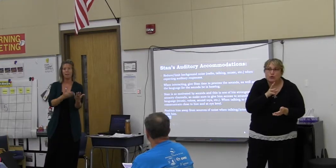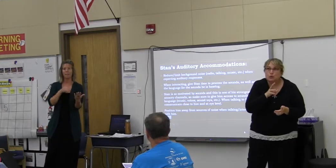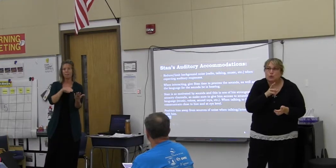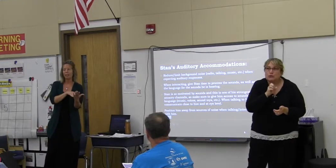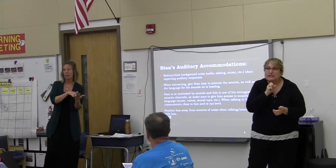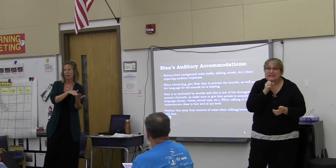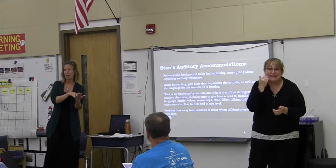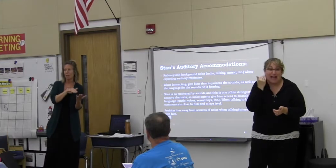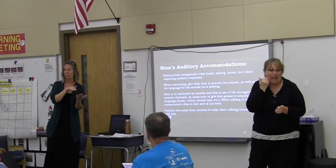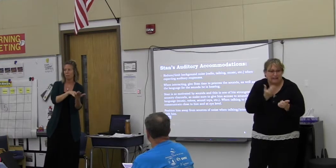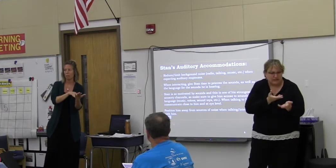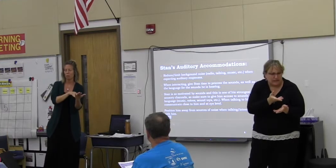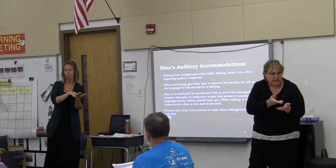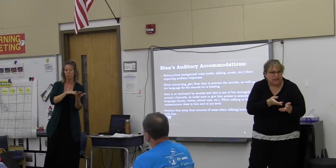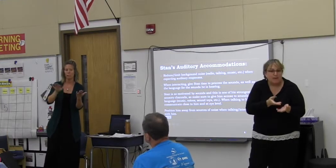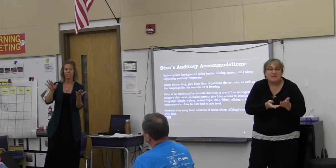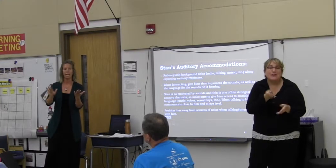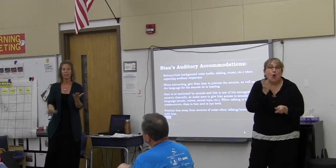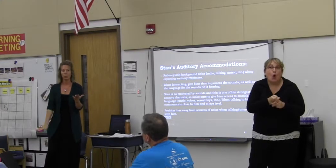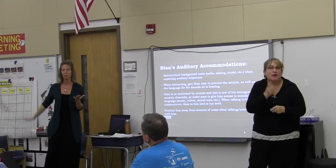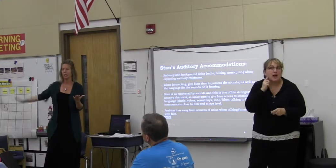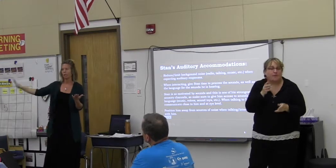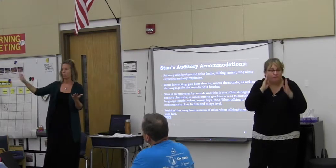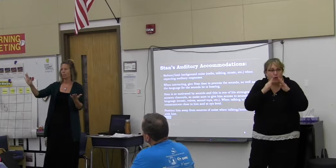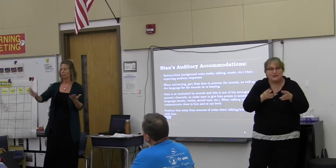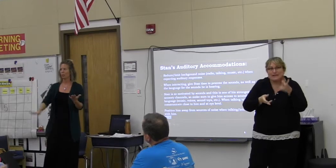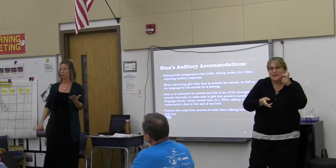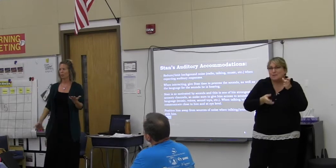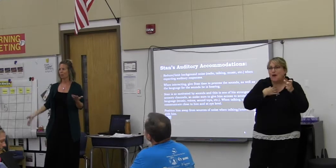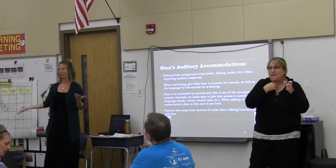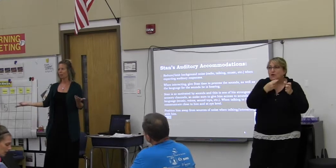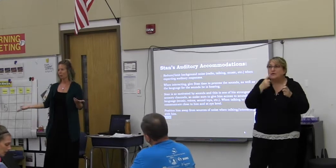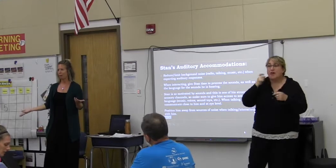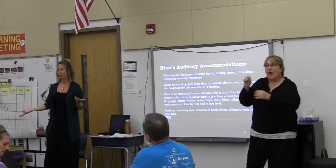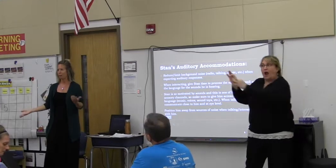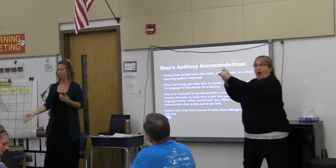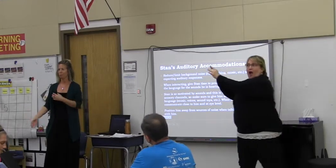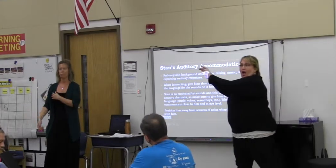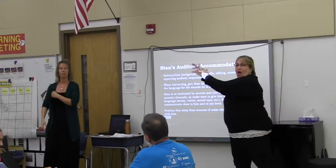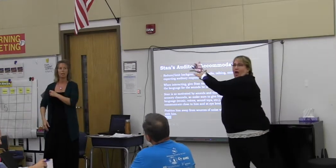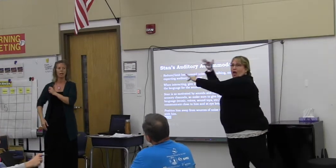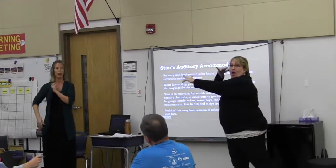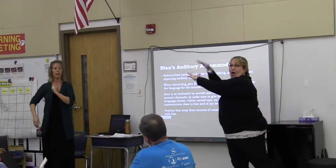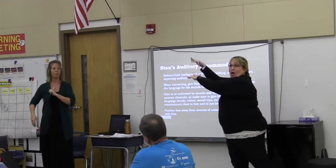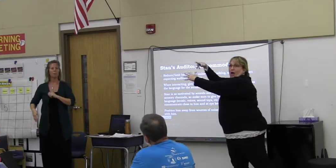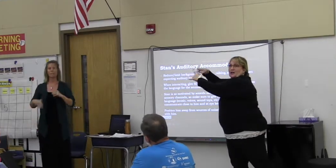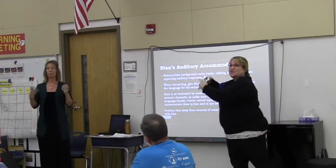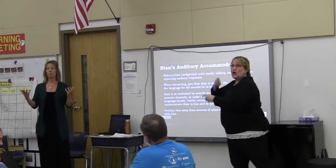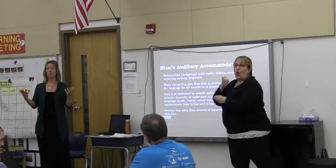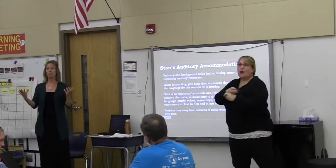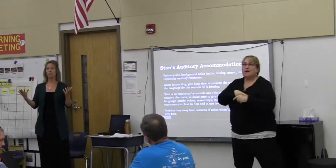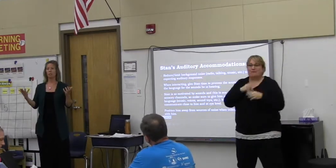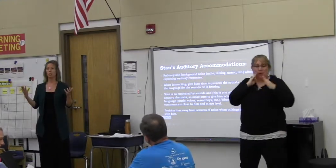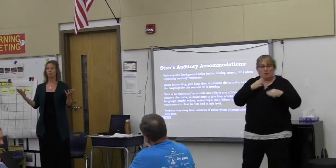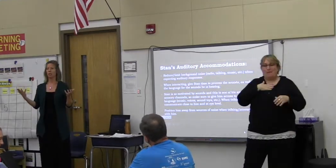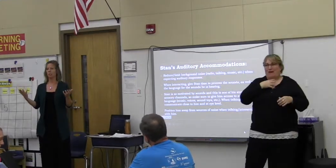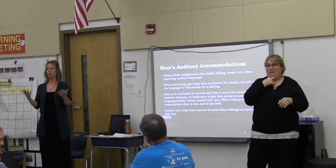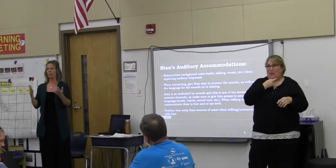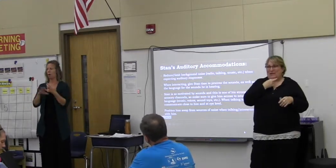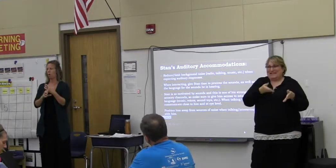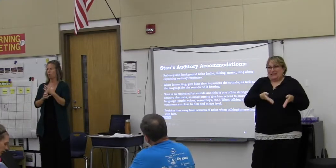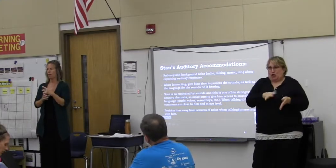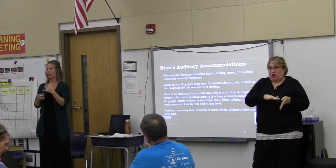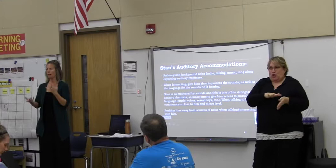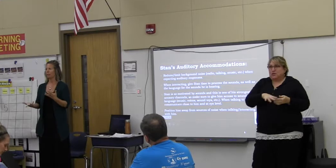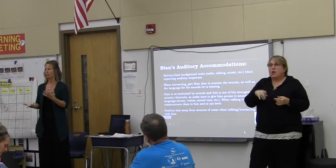here, that he might have a hard time hearing your voice if there's a lot of noise going on around you. Same thing, you know, if you think